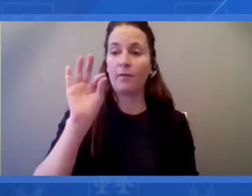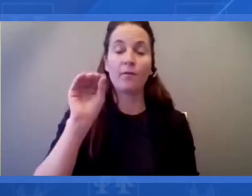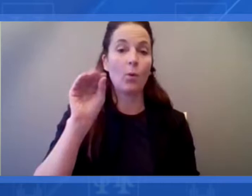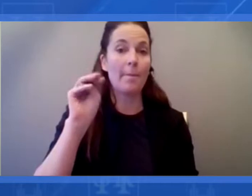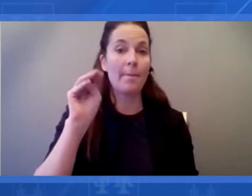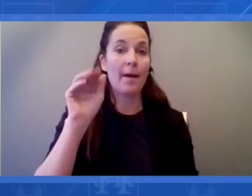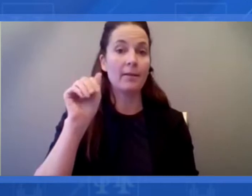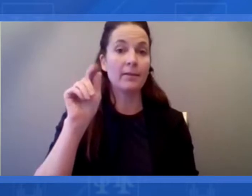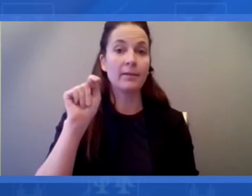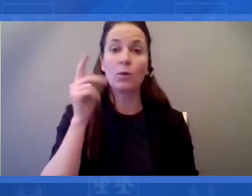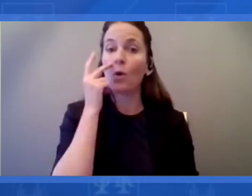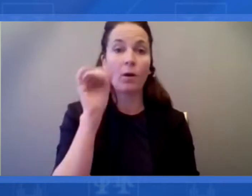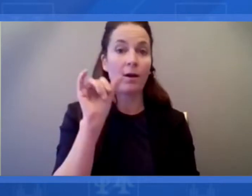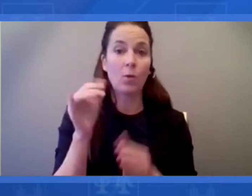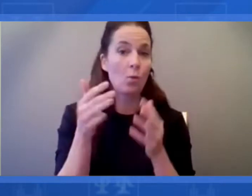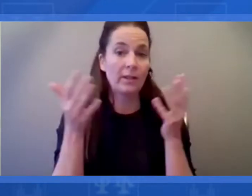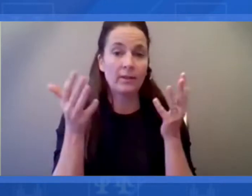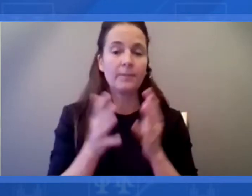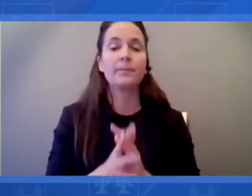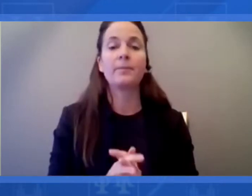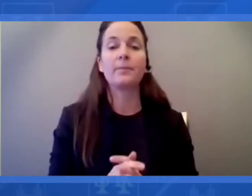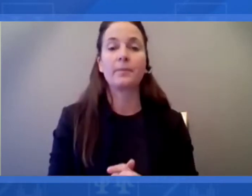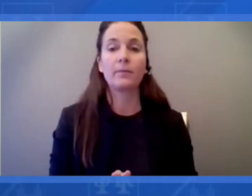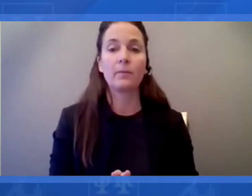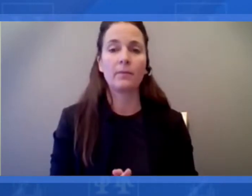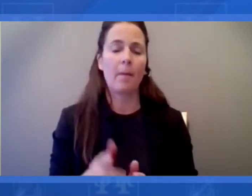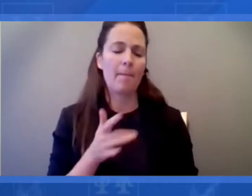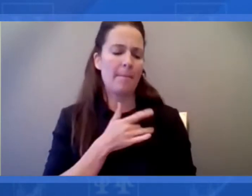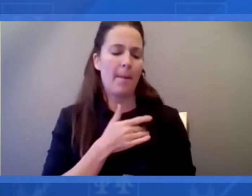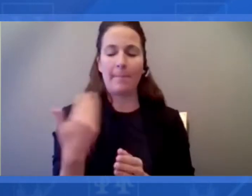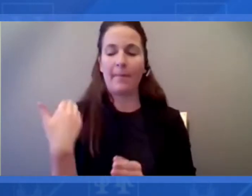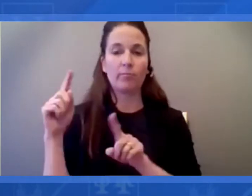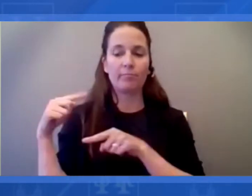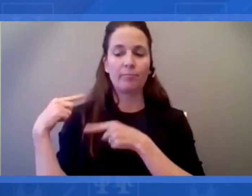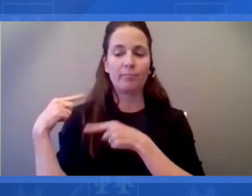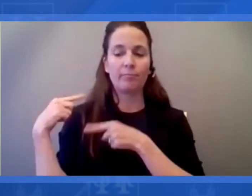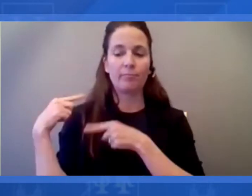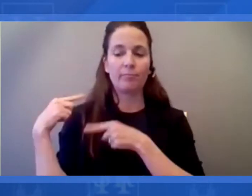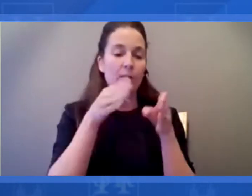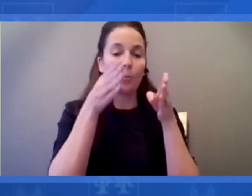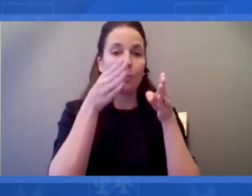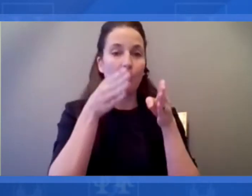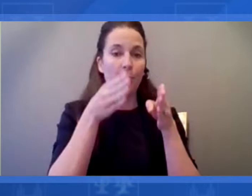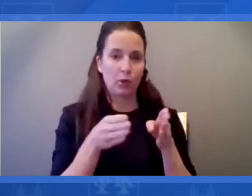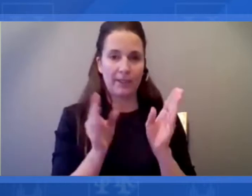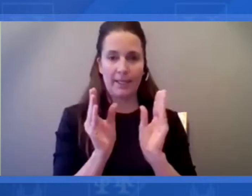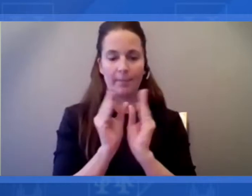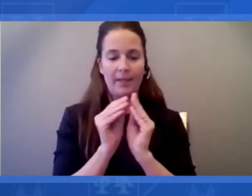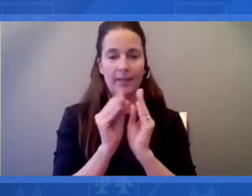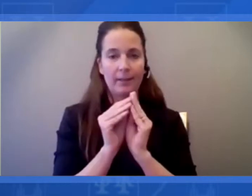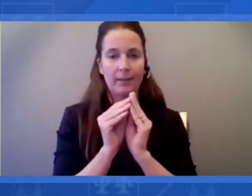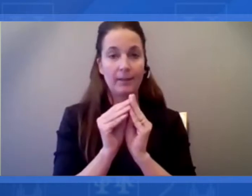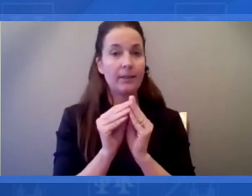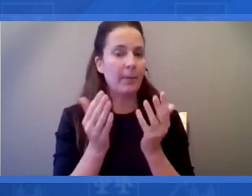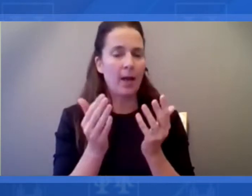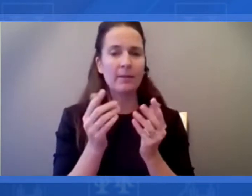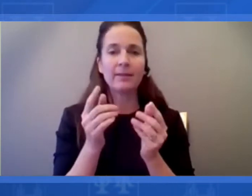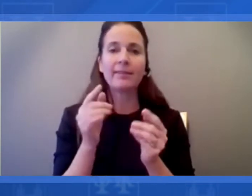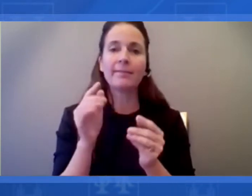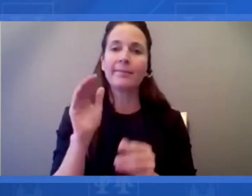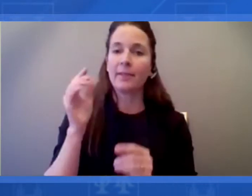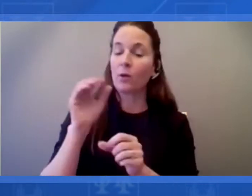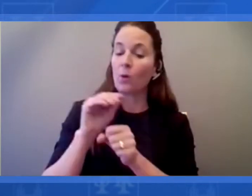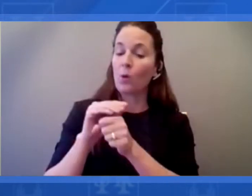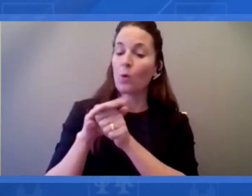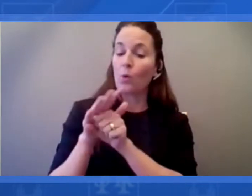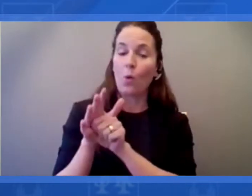Historically, this has been an in-person meeting. However, due to the COVID-19 pandemic, this